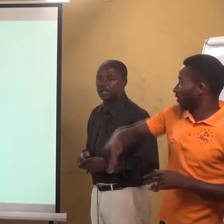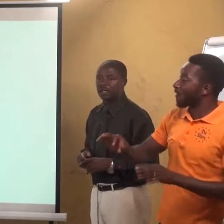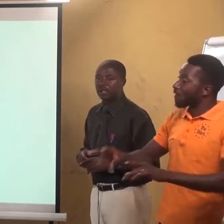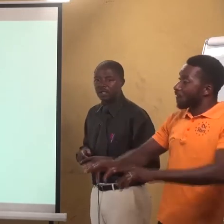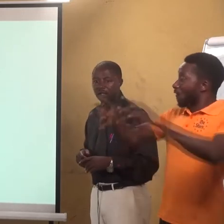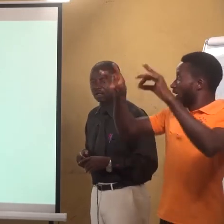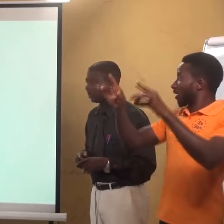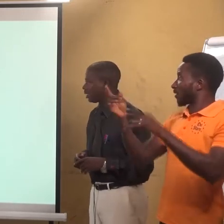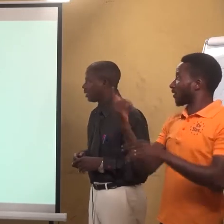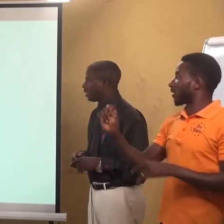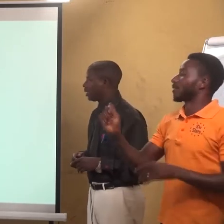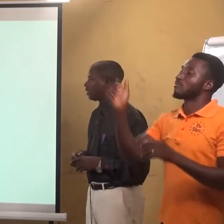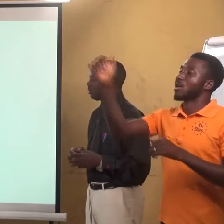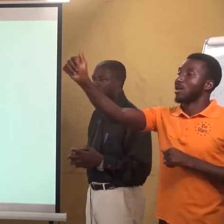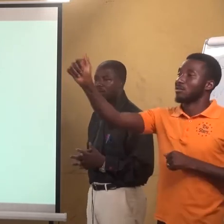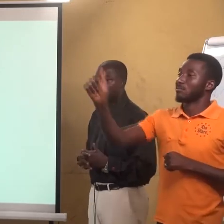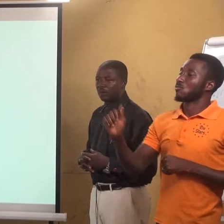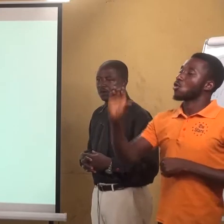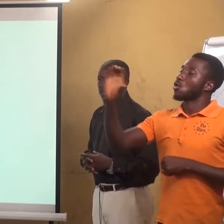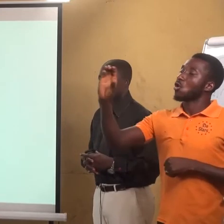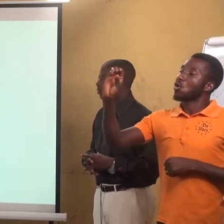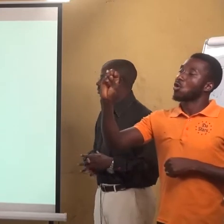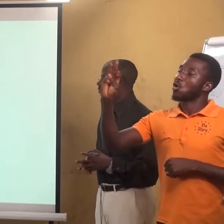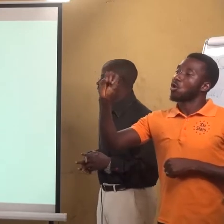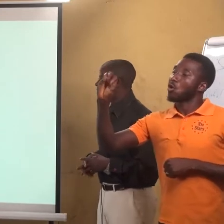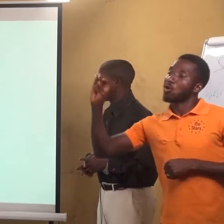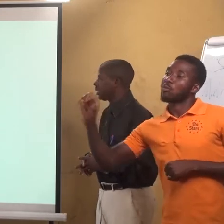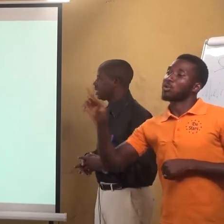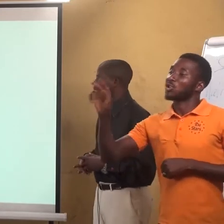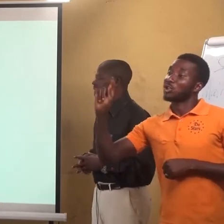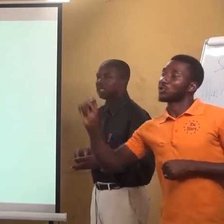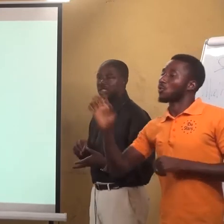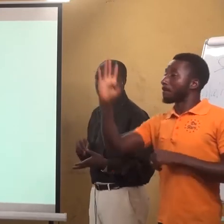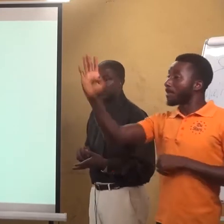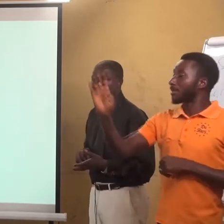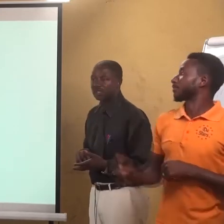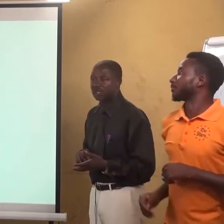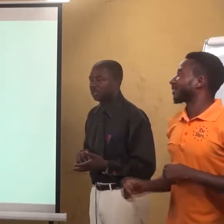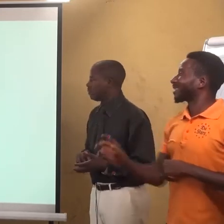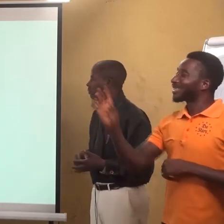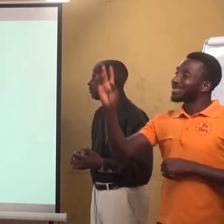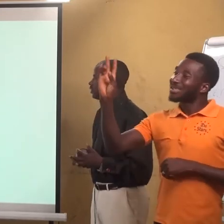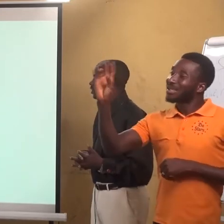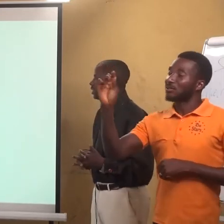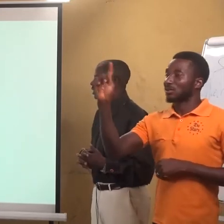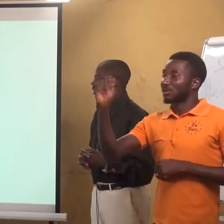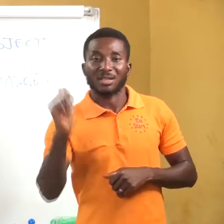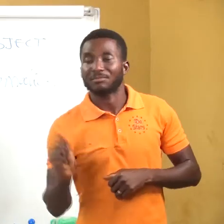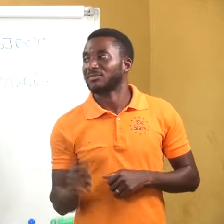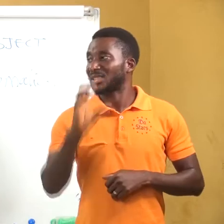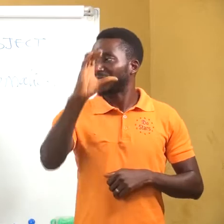find the A, common ratio, B, seventh term,